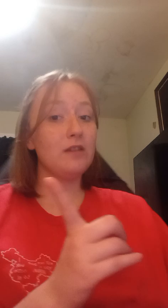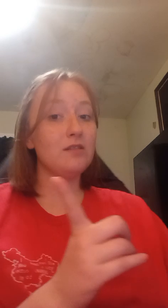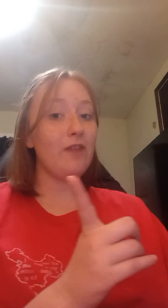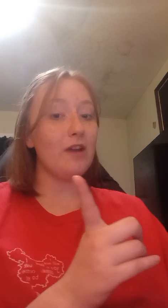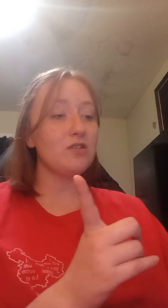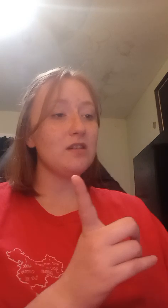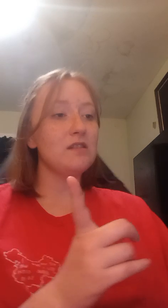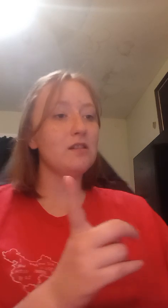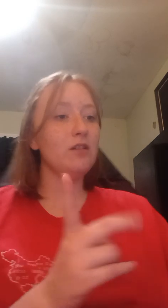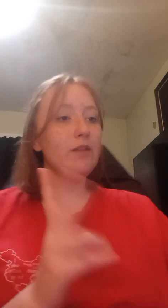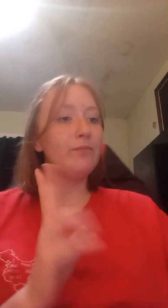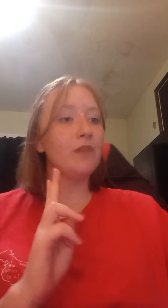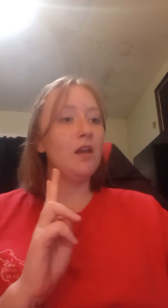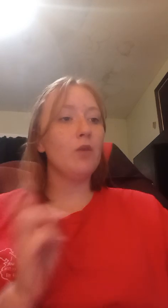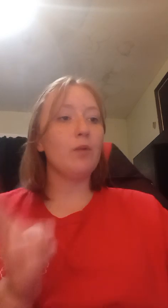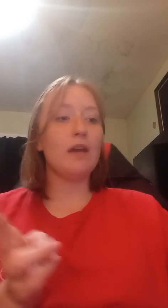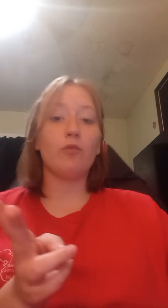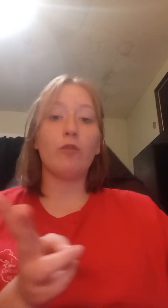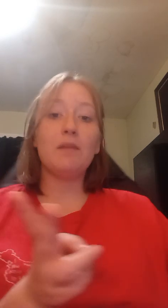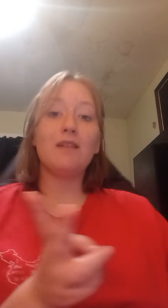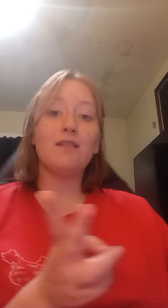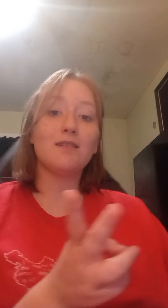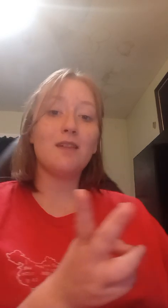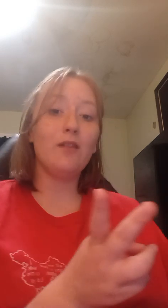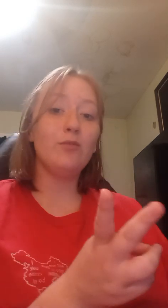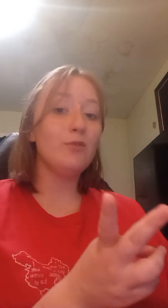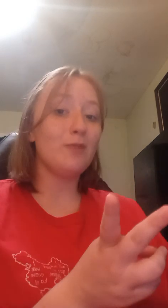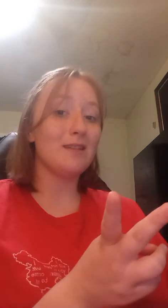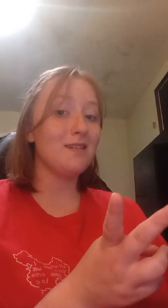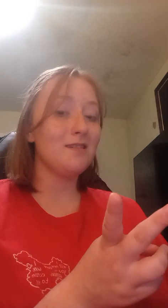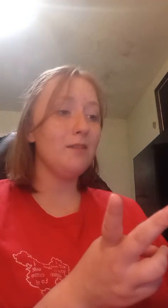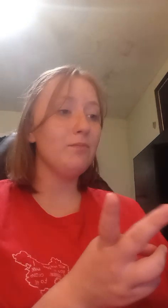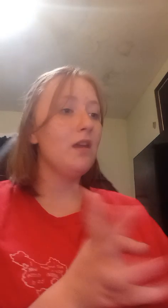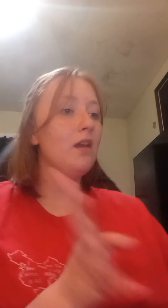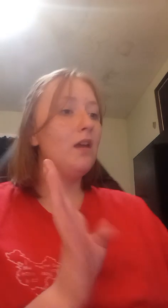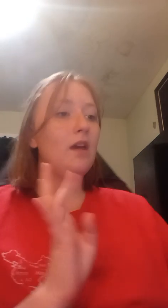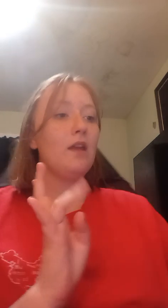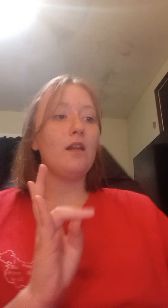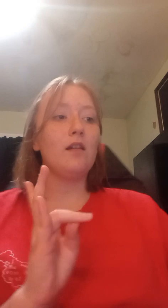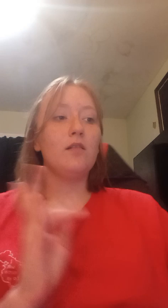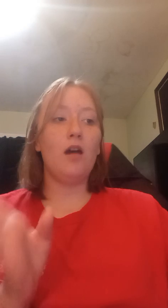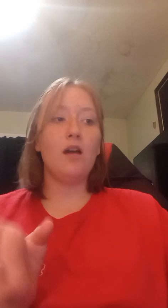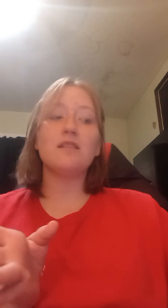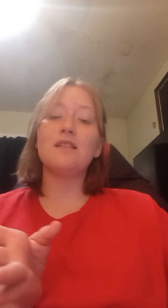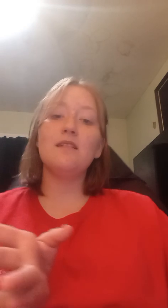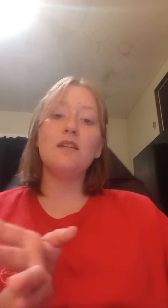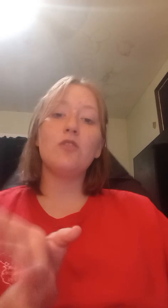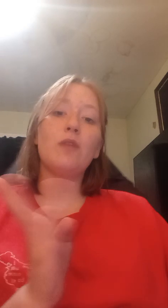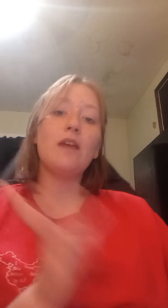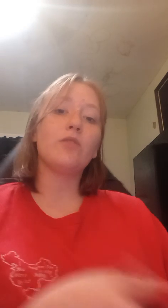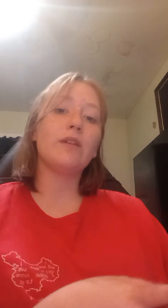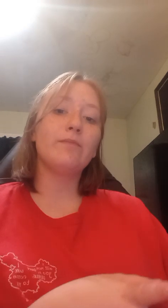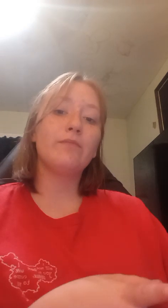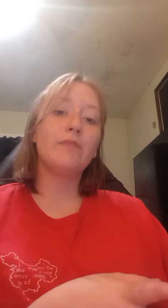factors in his theory. We had Raymond Cattell, who had 16, and then Hans Eysenck, who had 3.